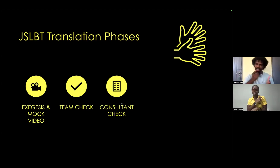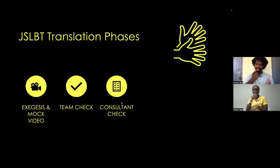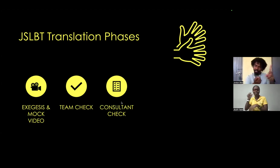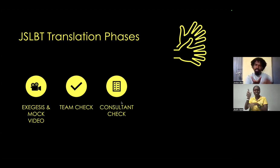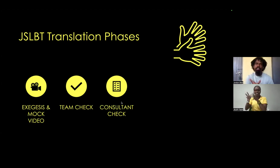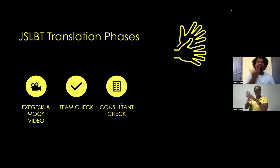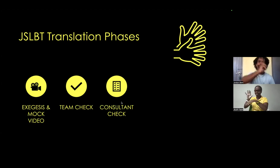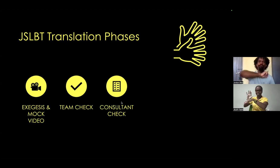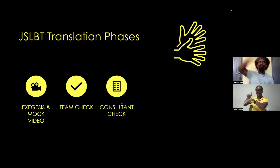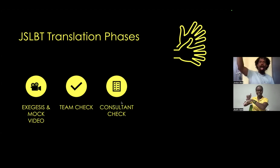we'll send it to the consultant